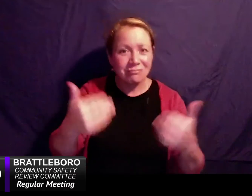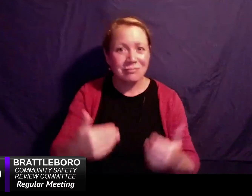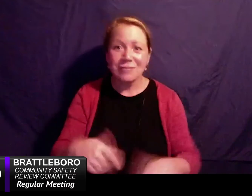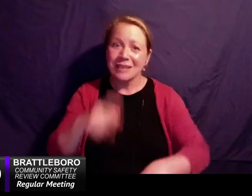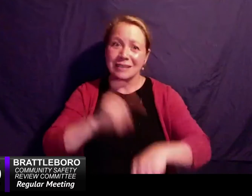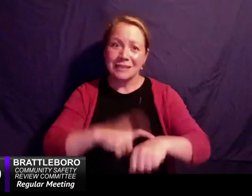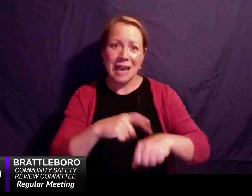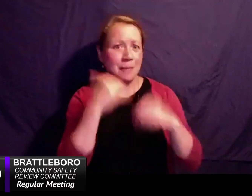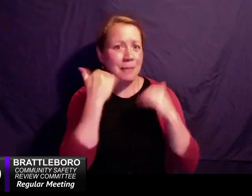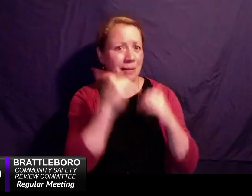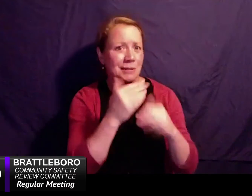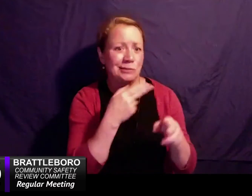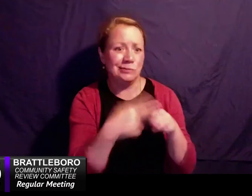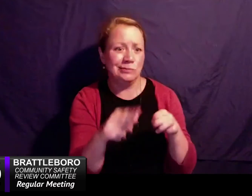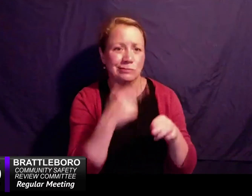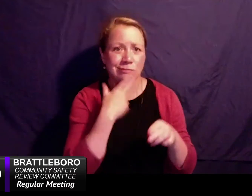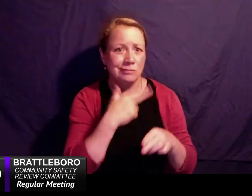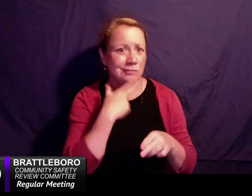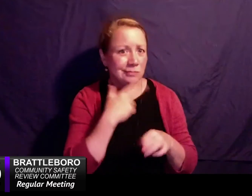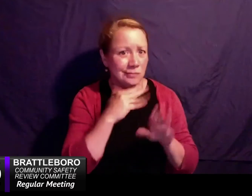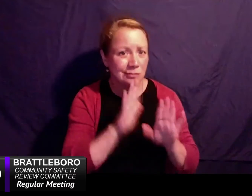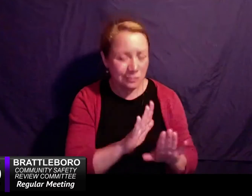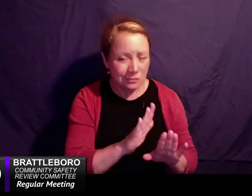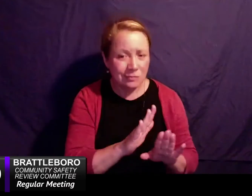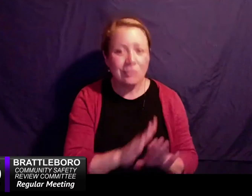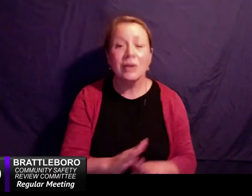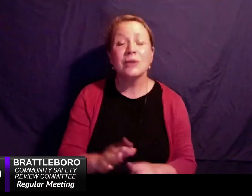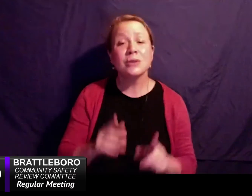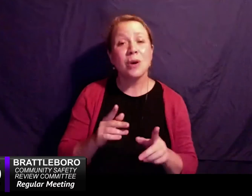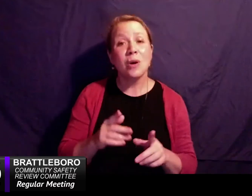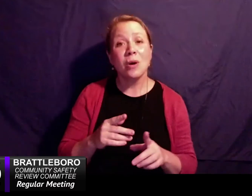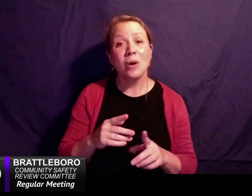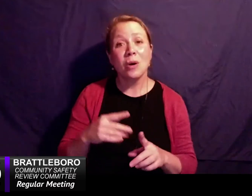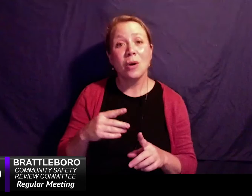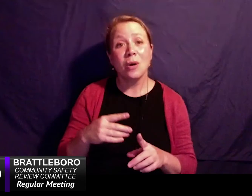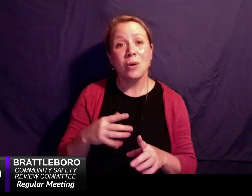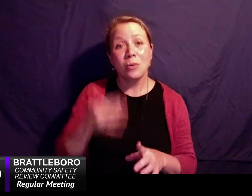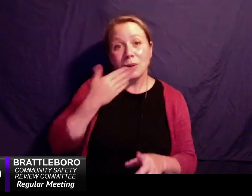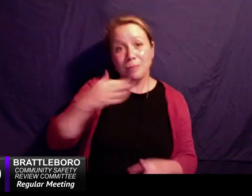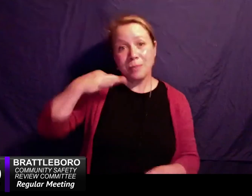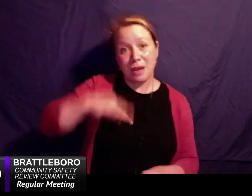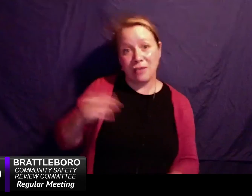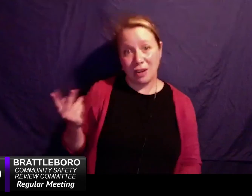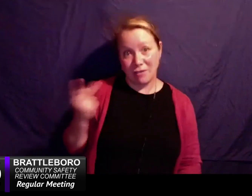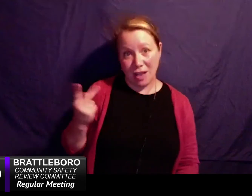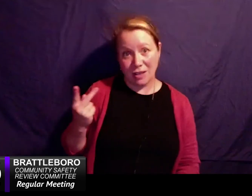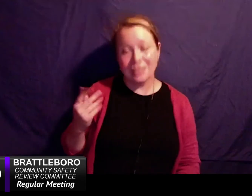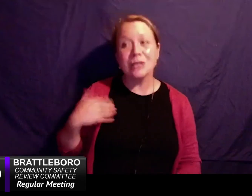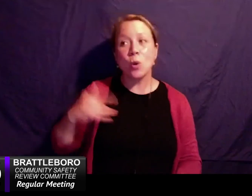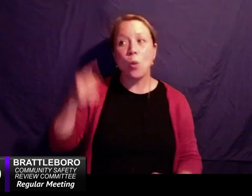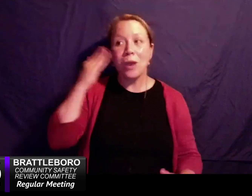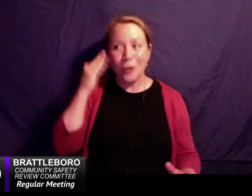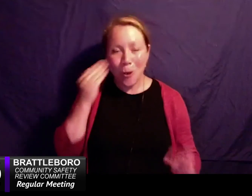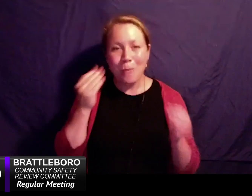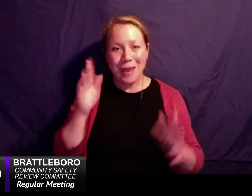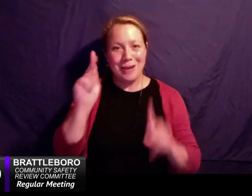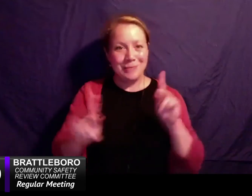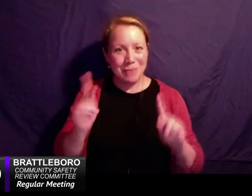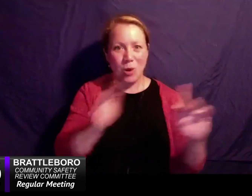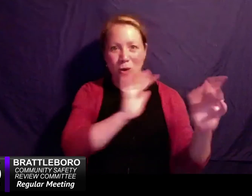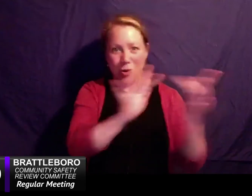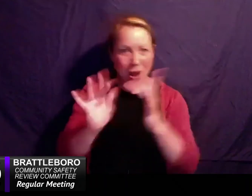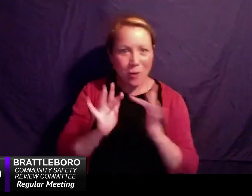this work. One of the potential benefits of Emily and I leading this process is that we know a lot of people.